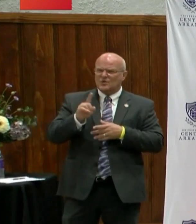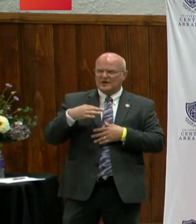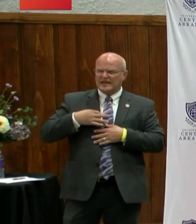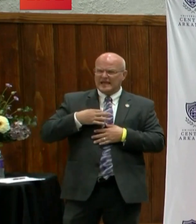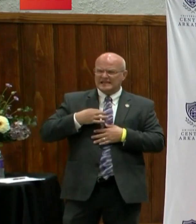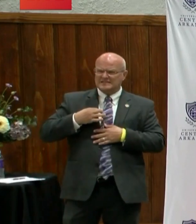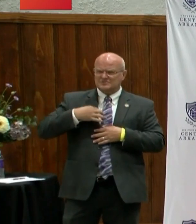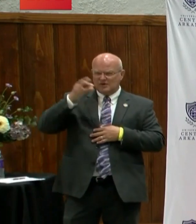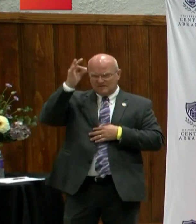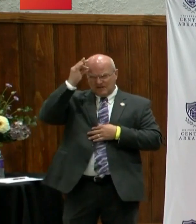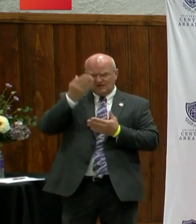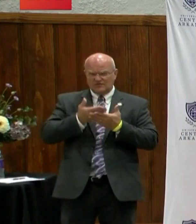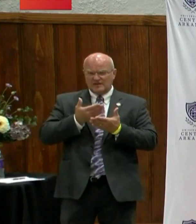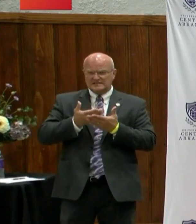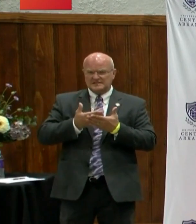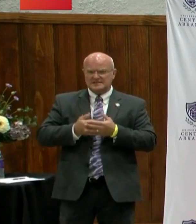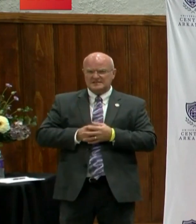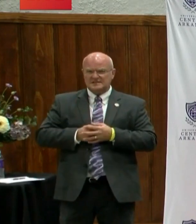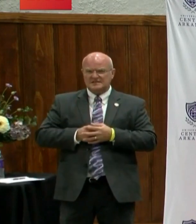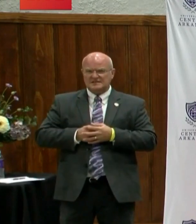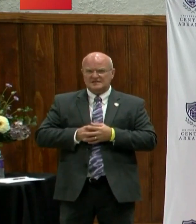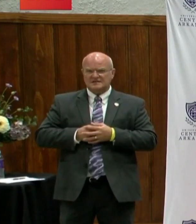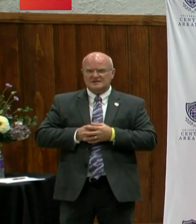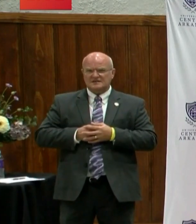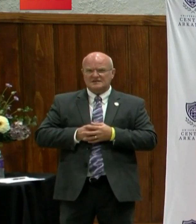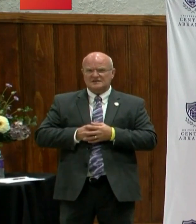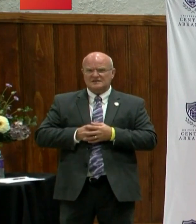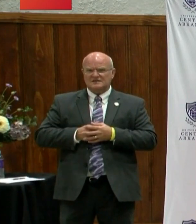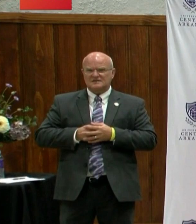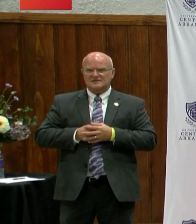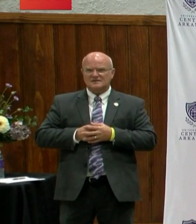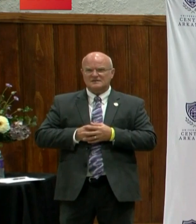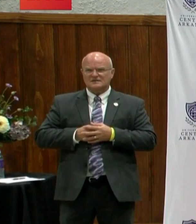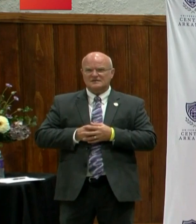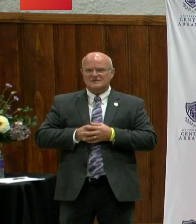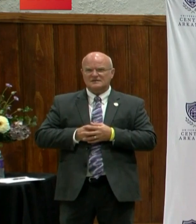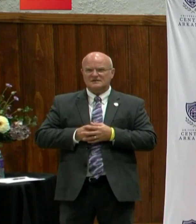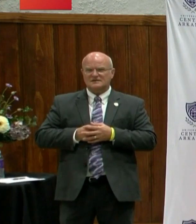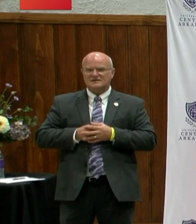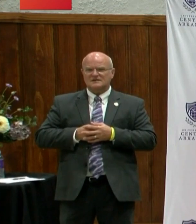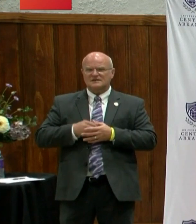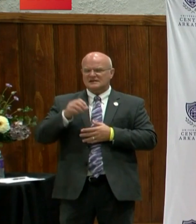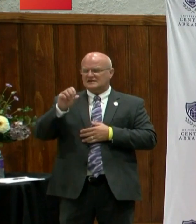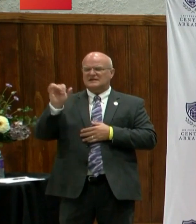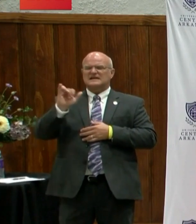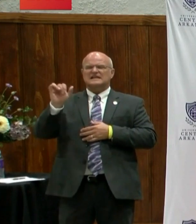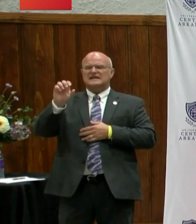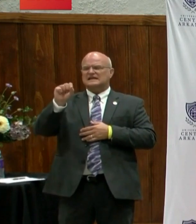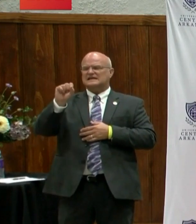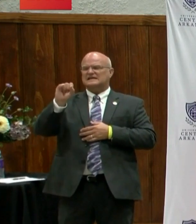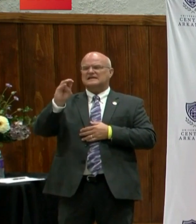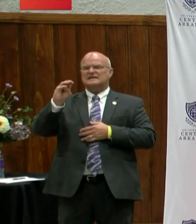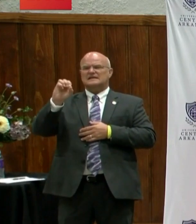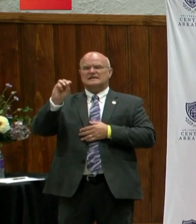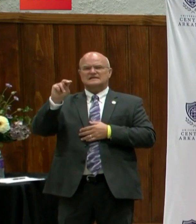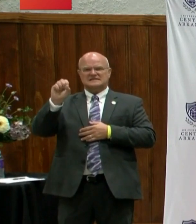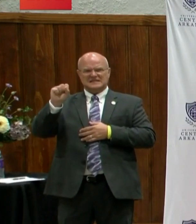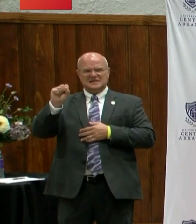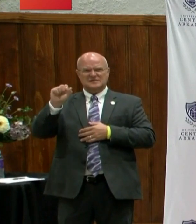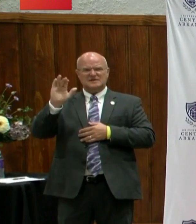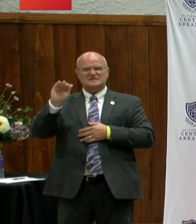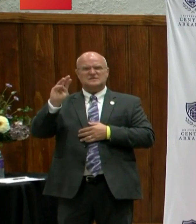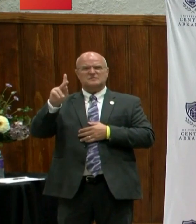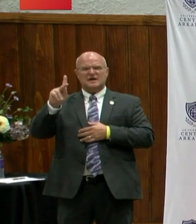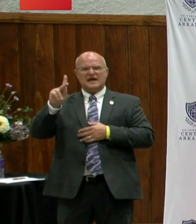they're eligible for federal funds? Quasi-governmental organizations like Simmons Bank Arena, which has had to cancel all of